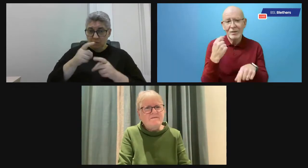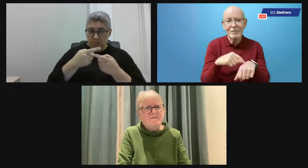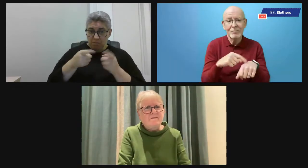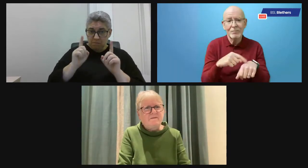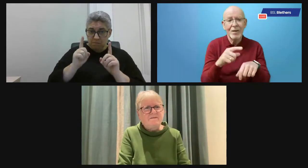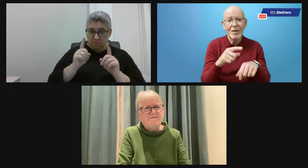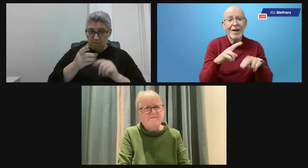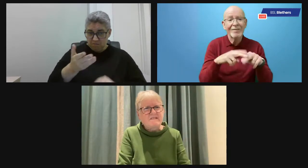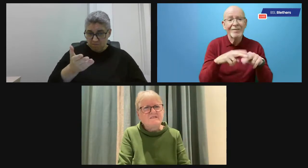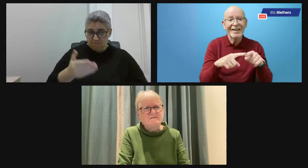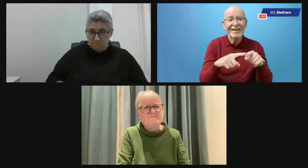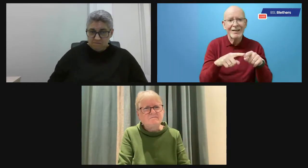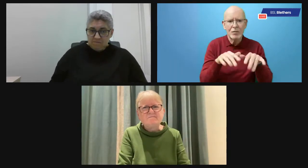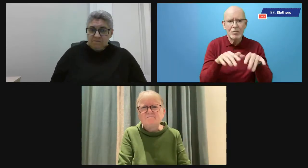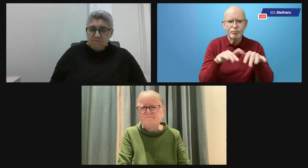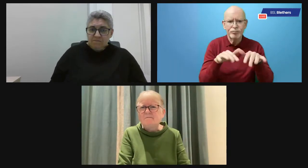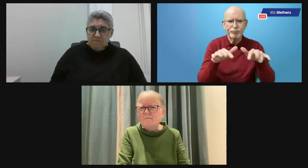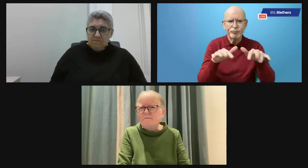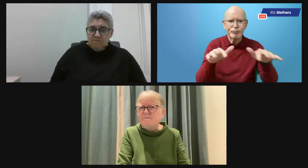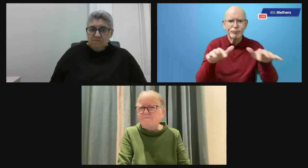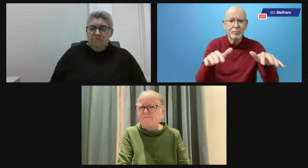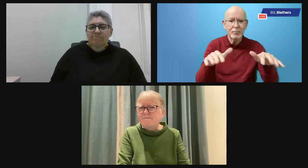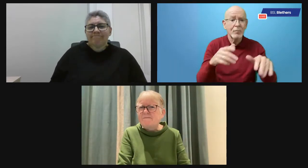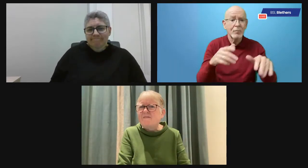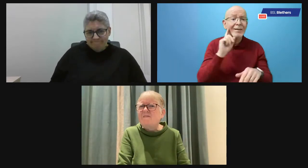CSWs, and they could kind of get access to things.